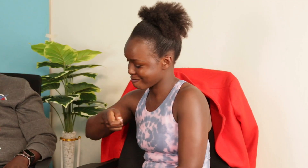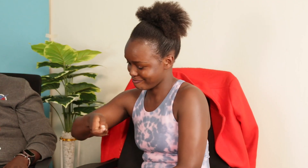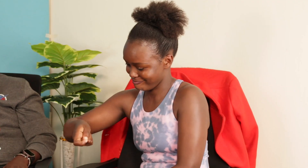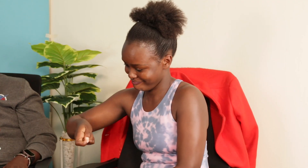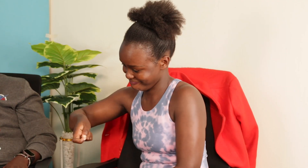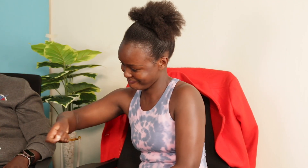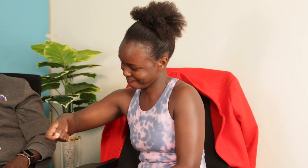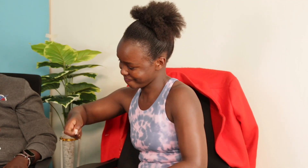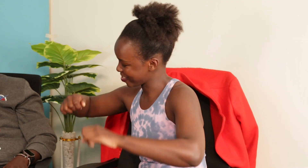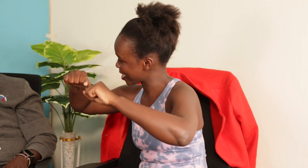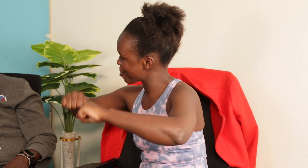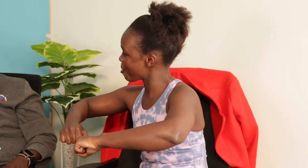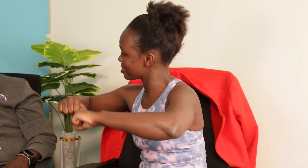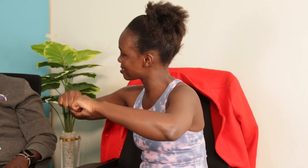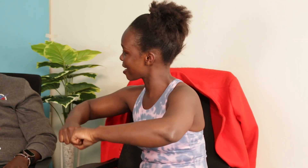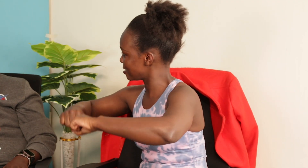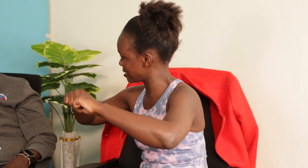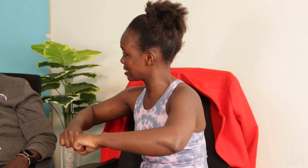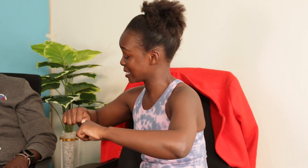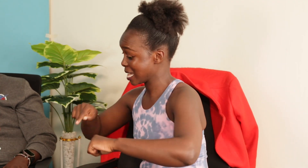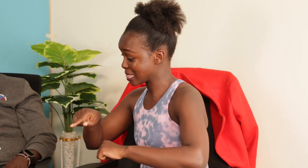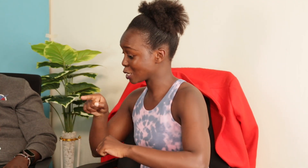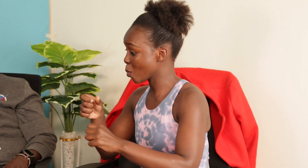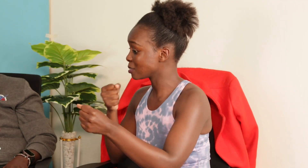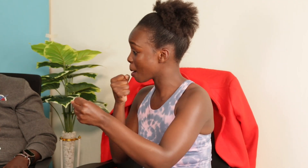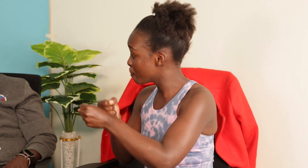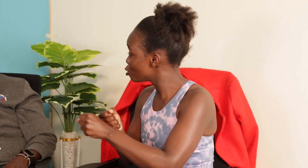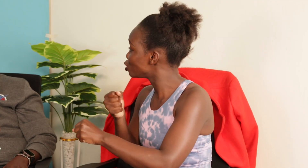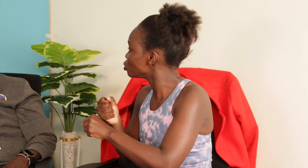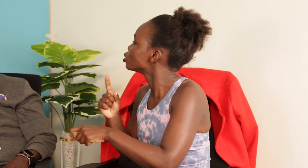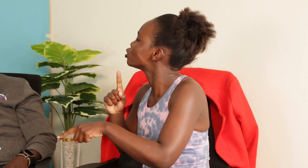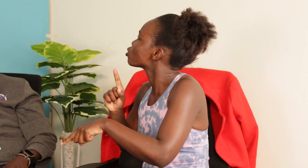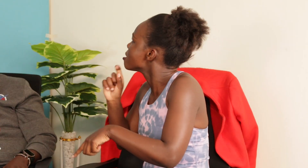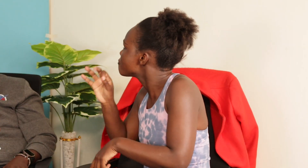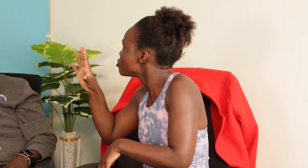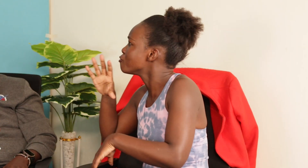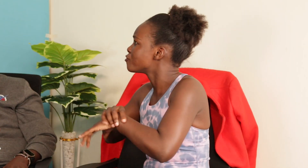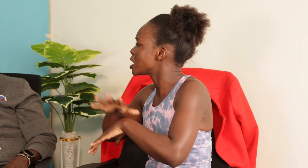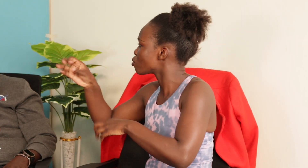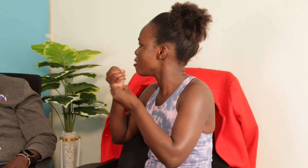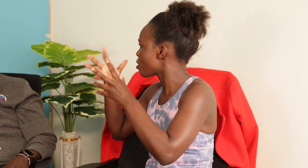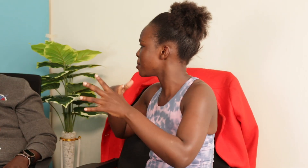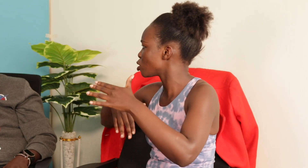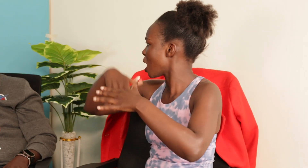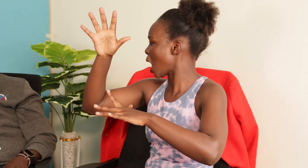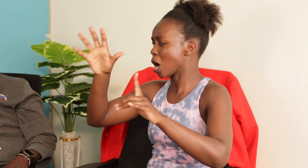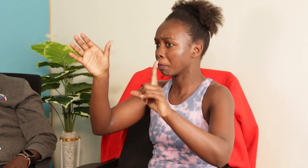there, because we've already signed an NDA, and this will really come in